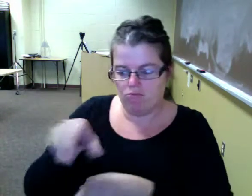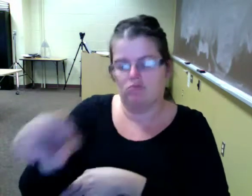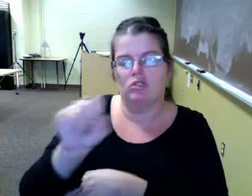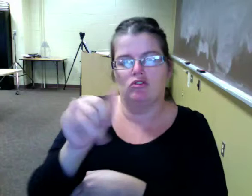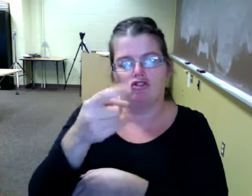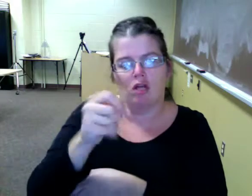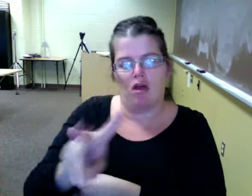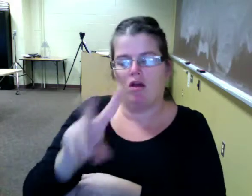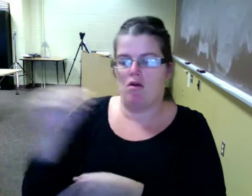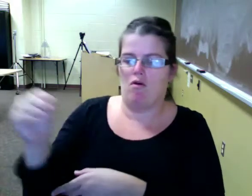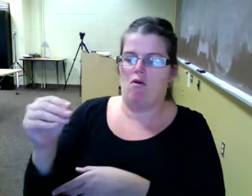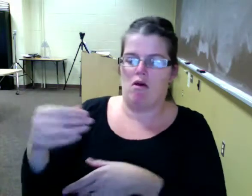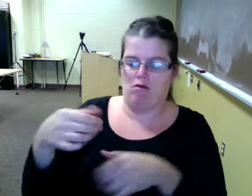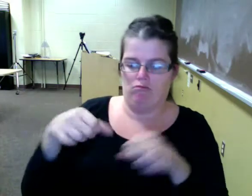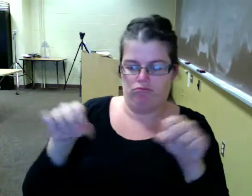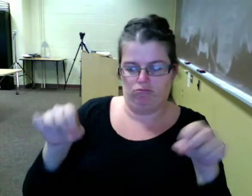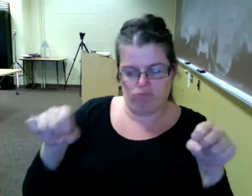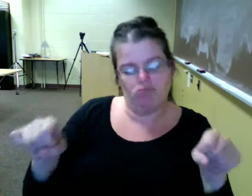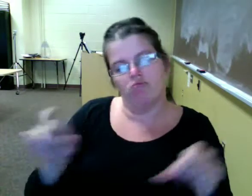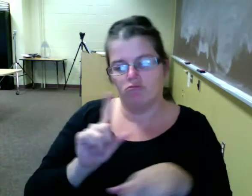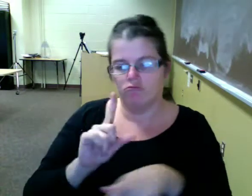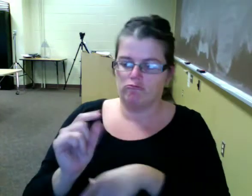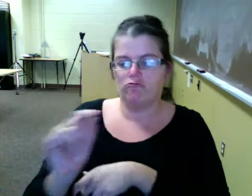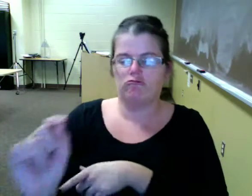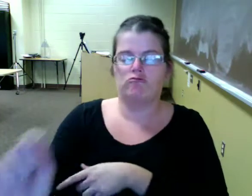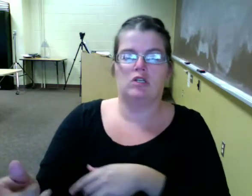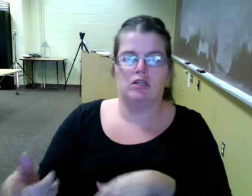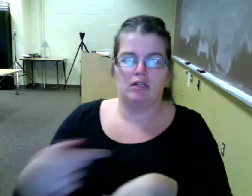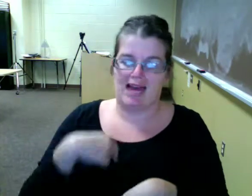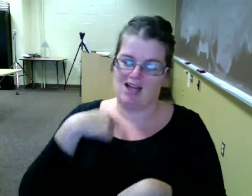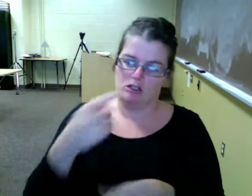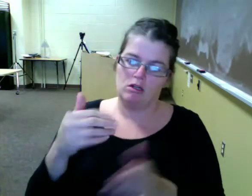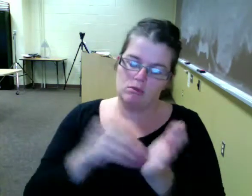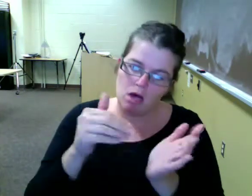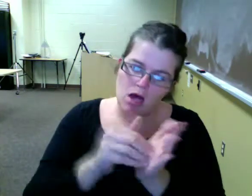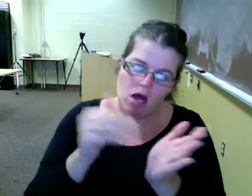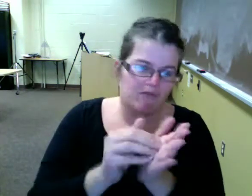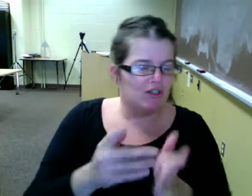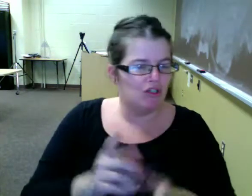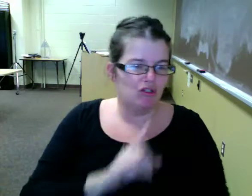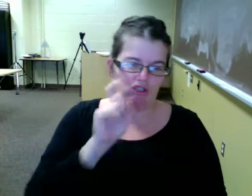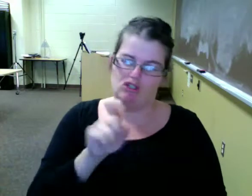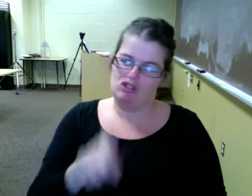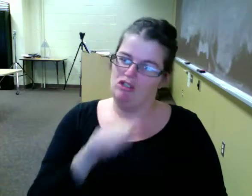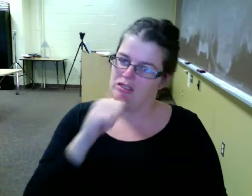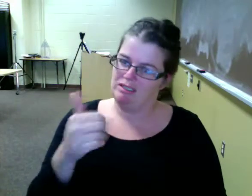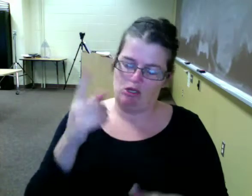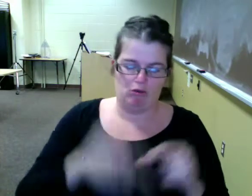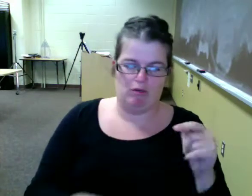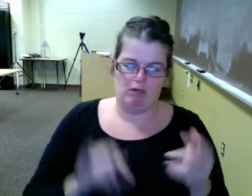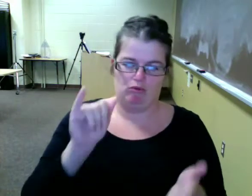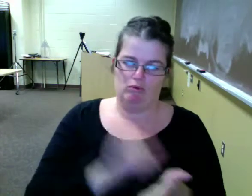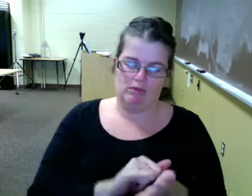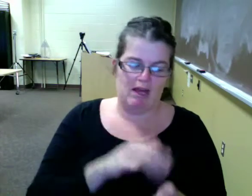I admired him for trying. I often said, Danny, you can't do this, but that never worked, and that's fine.